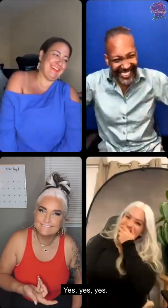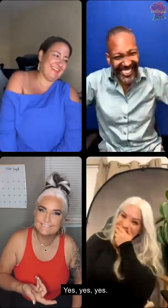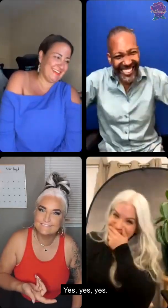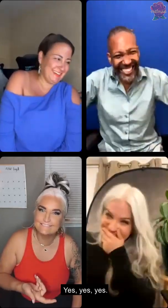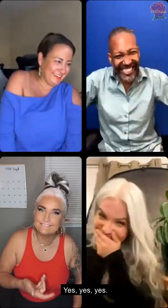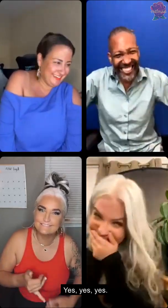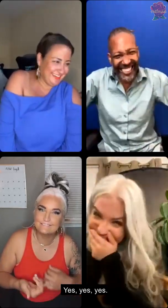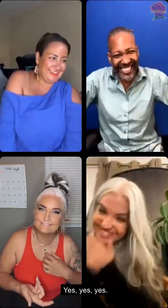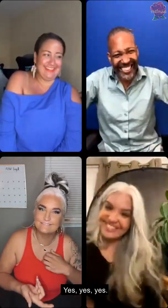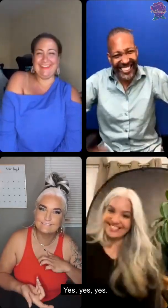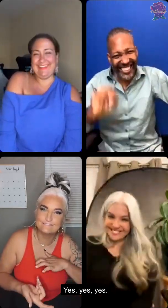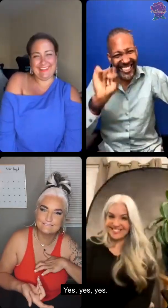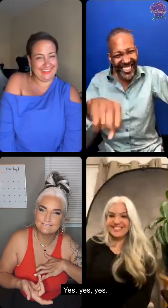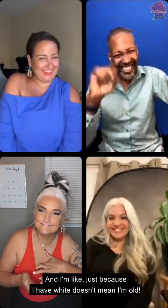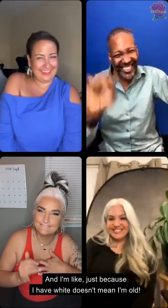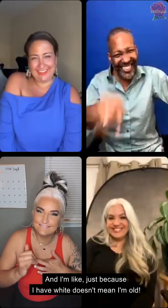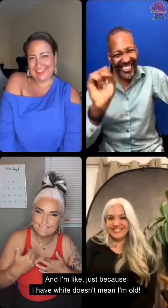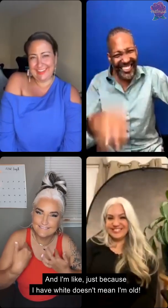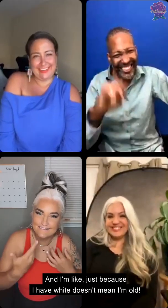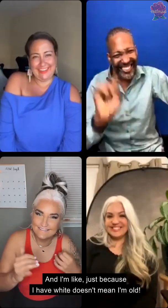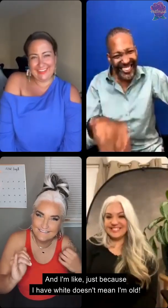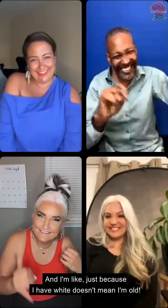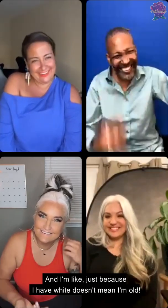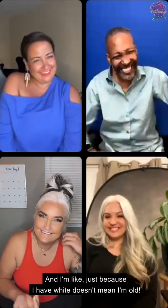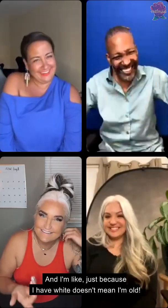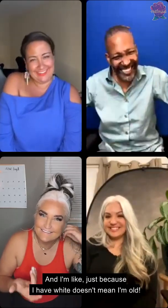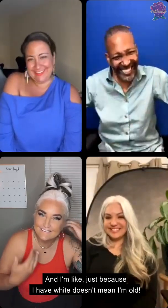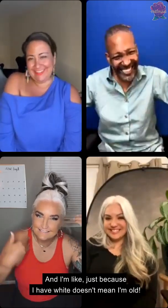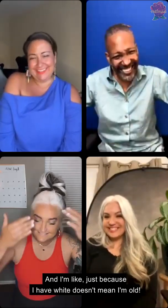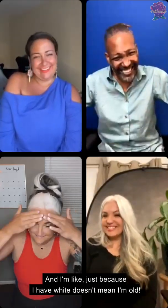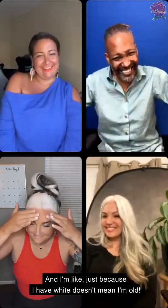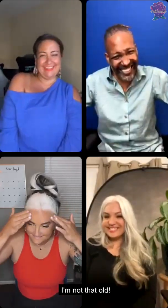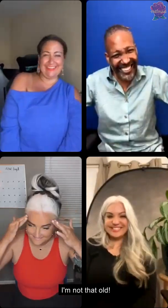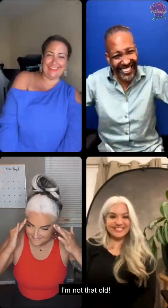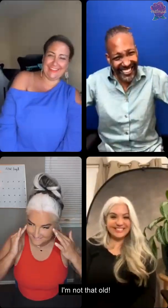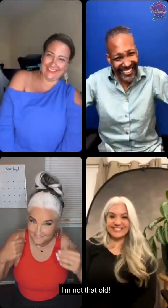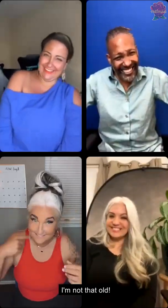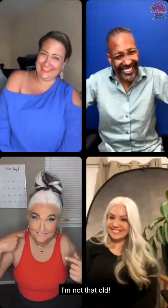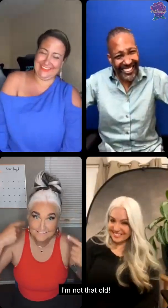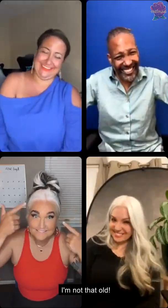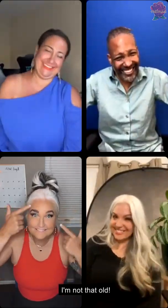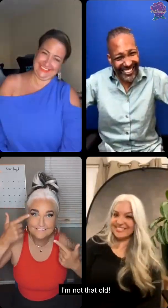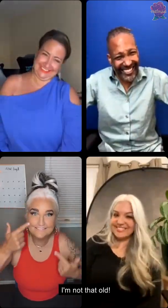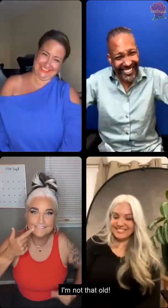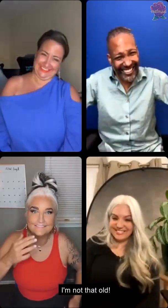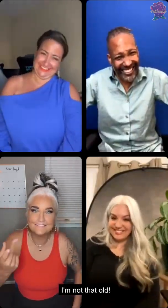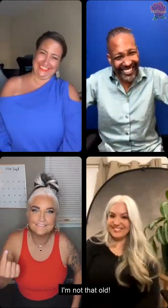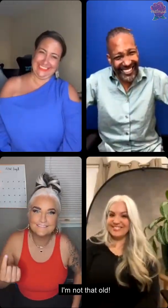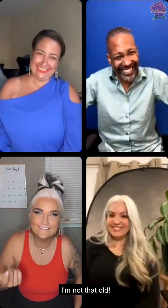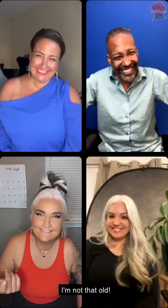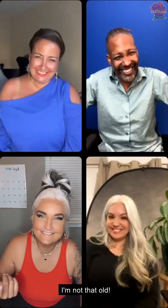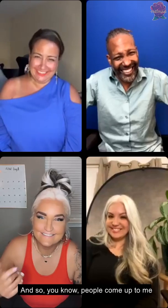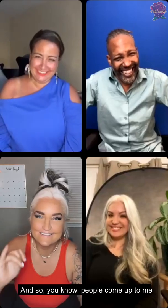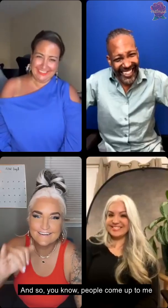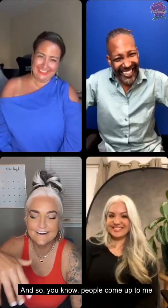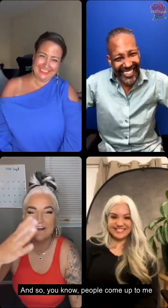old? Yes, yes, yes. And I'm like, just because I got white, what? I'm not that